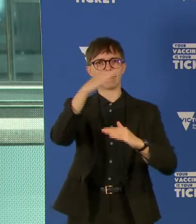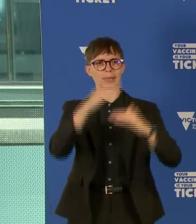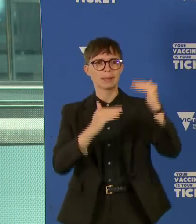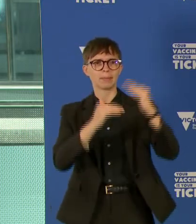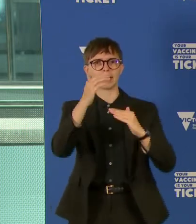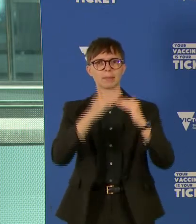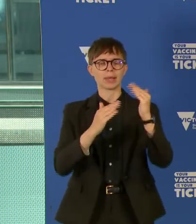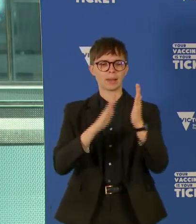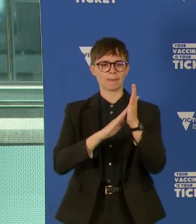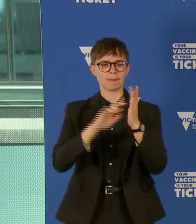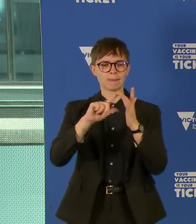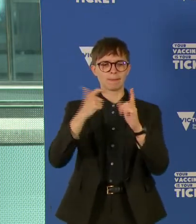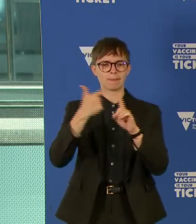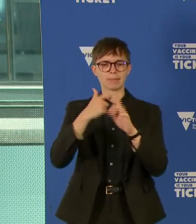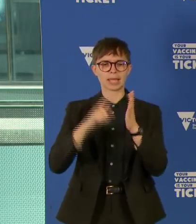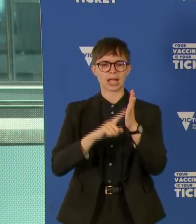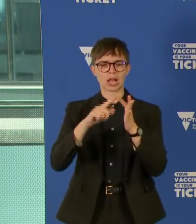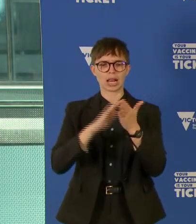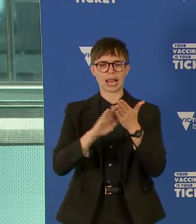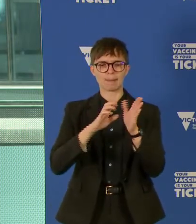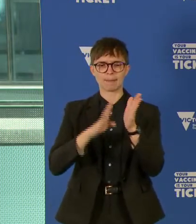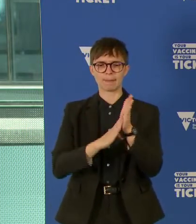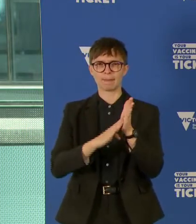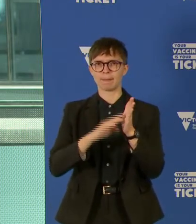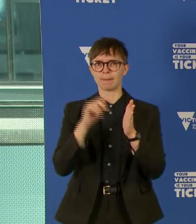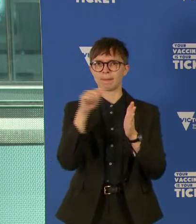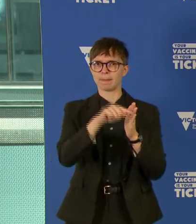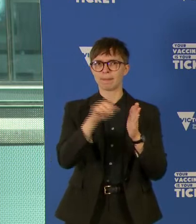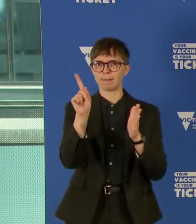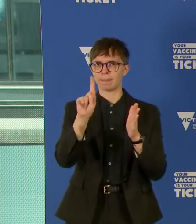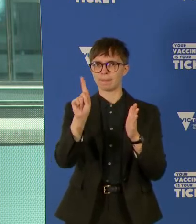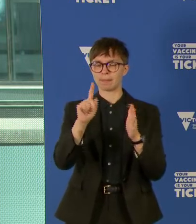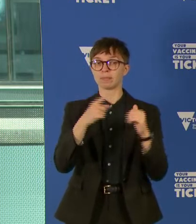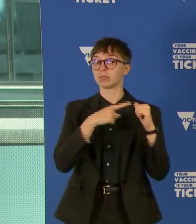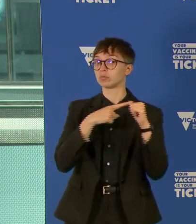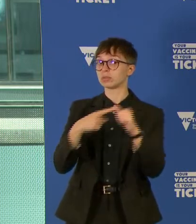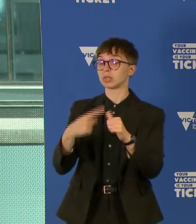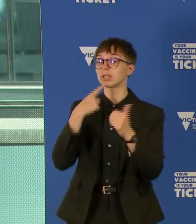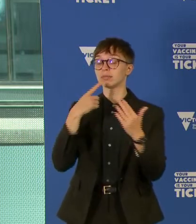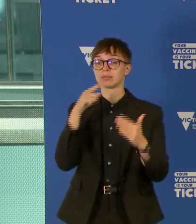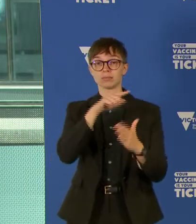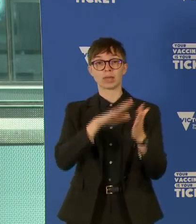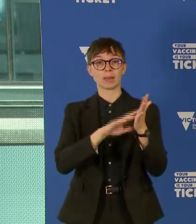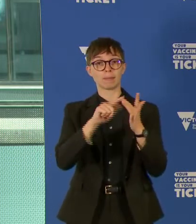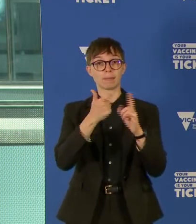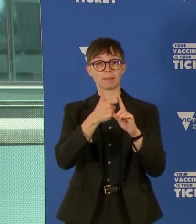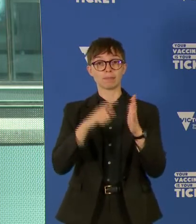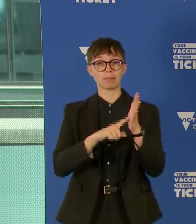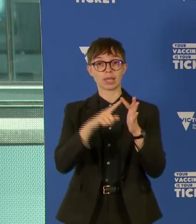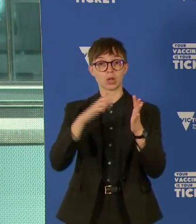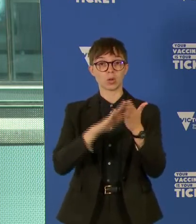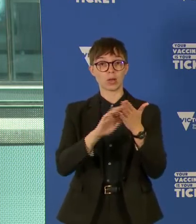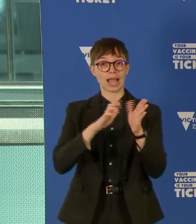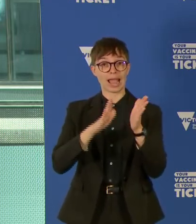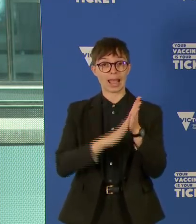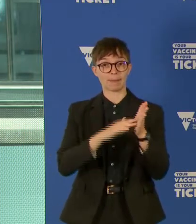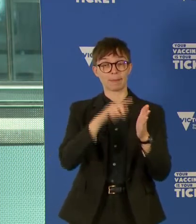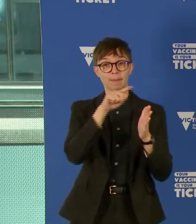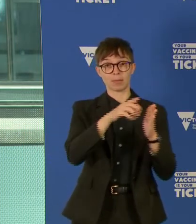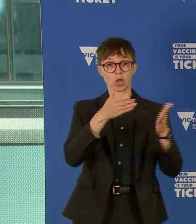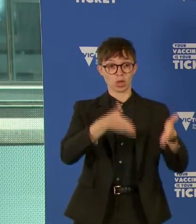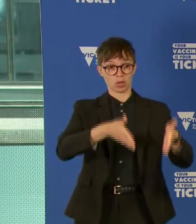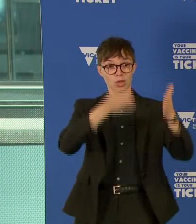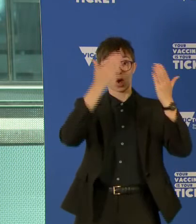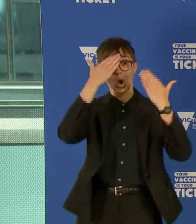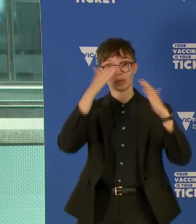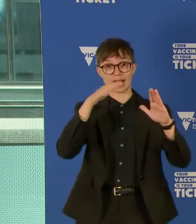think there's still several hundred people out there. They've overwhelmingly been Victorians who can't safely isolate at home